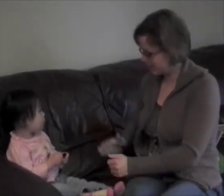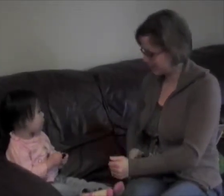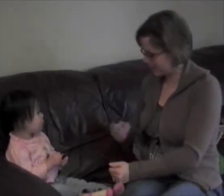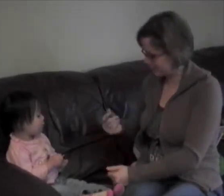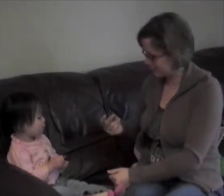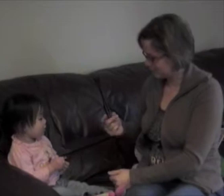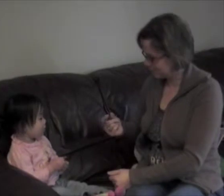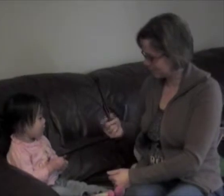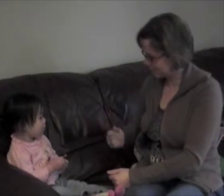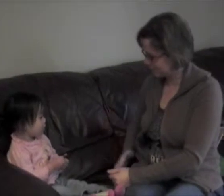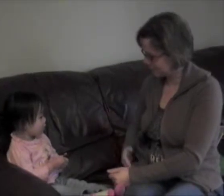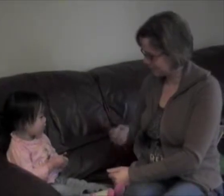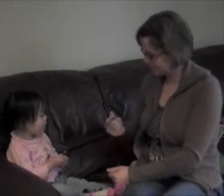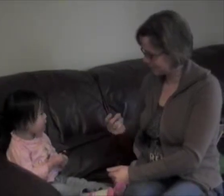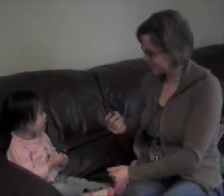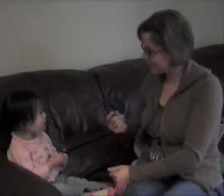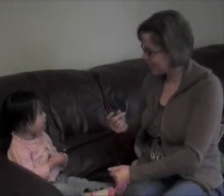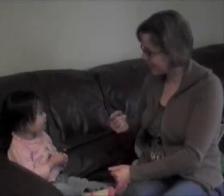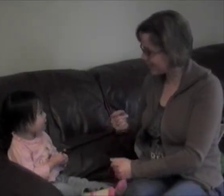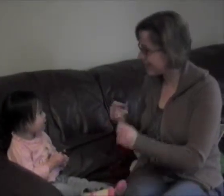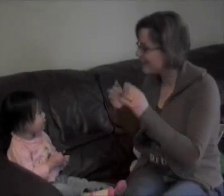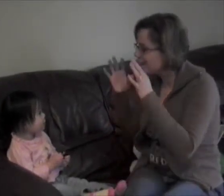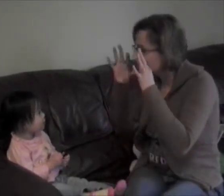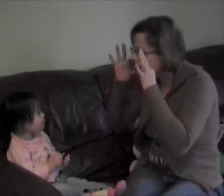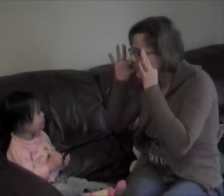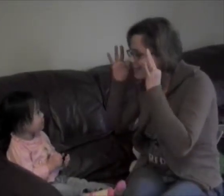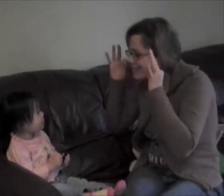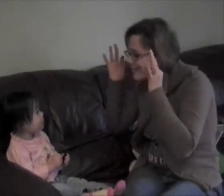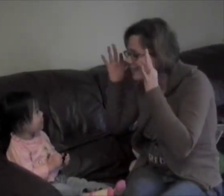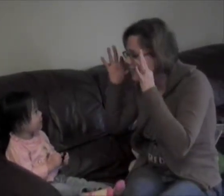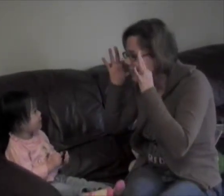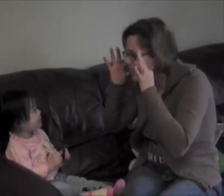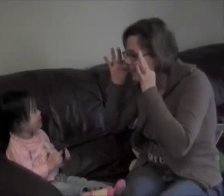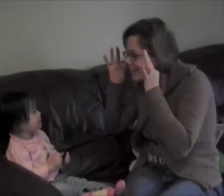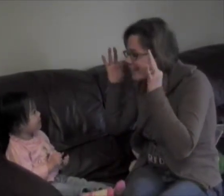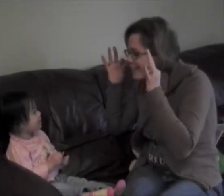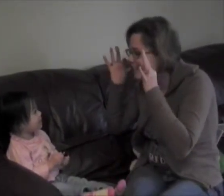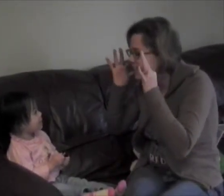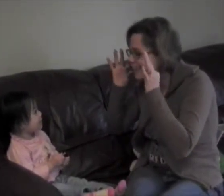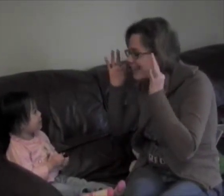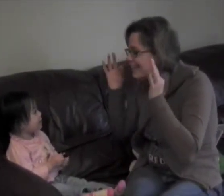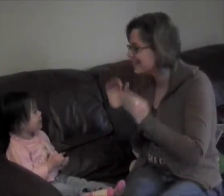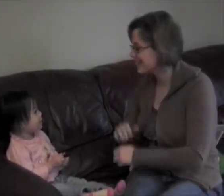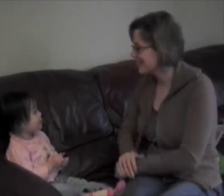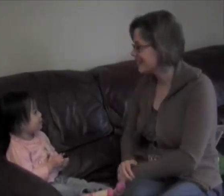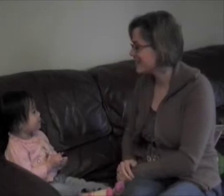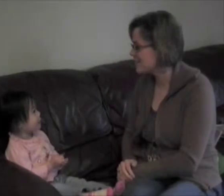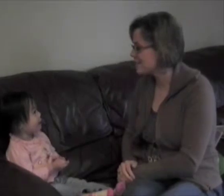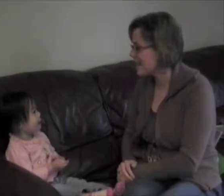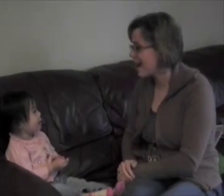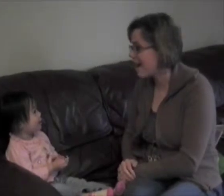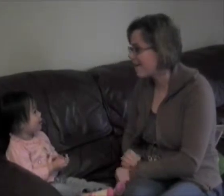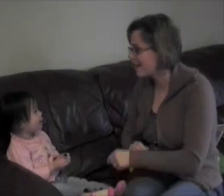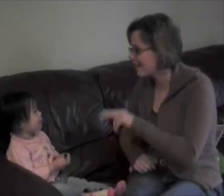one? Doggy. What's this? Kitty. Kitty. Says meow. What's